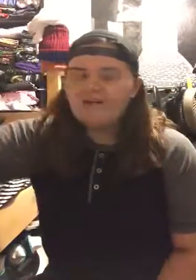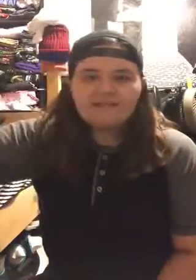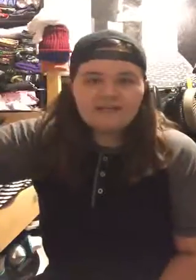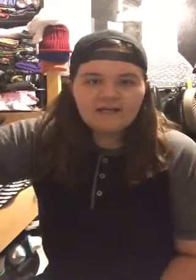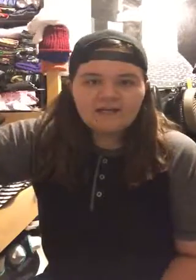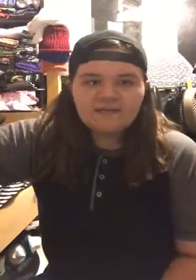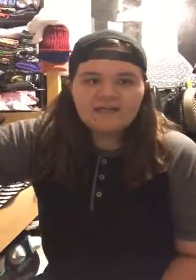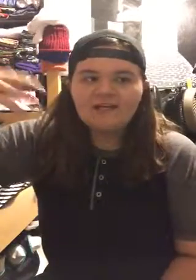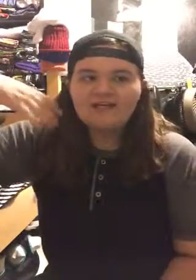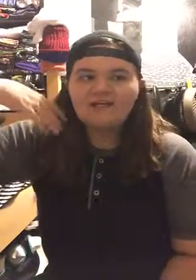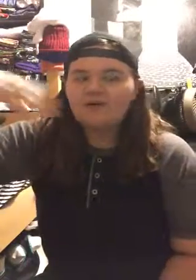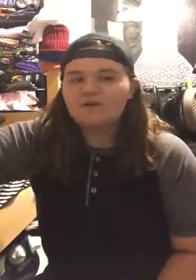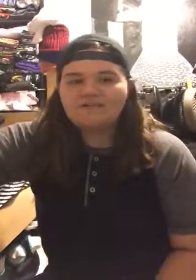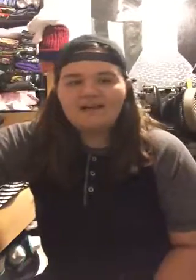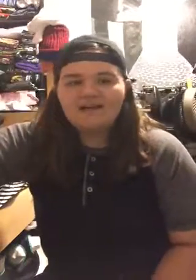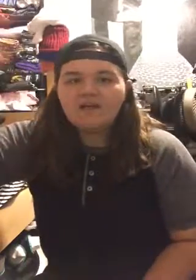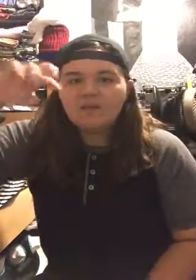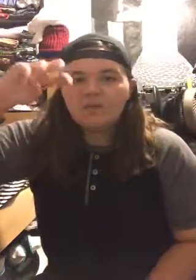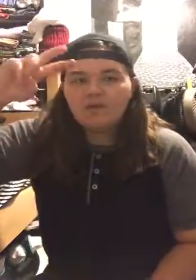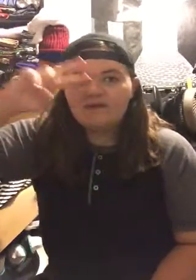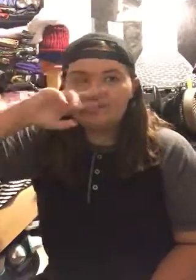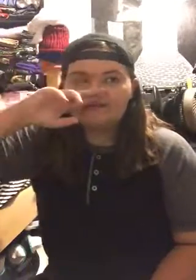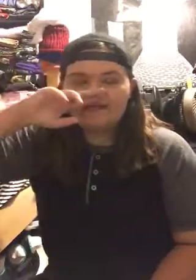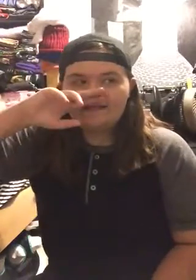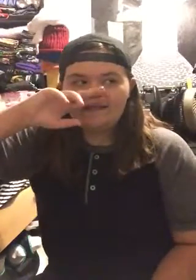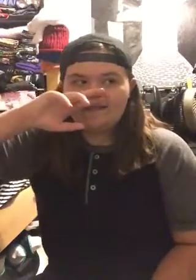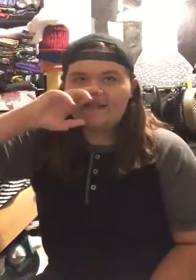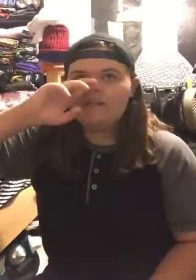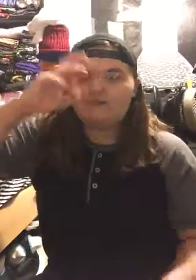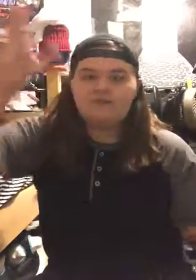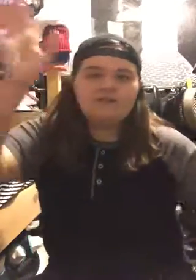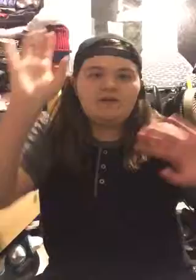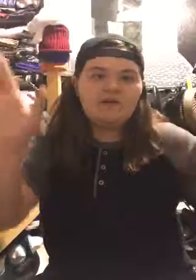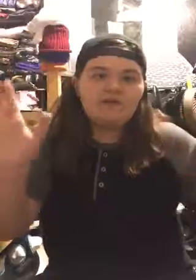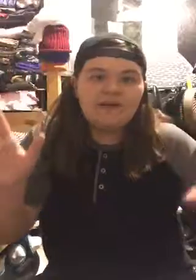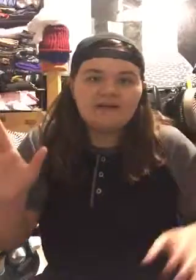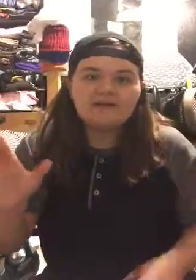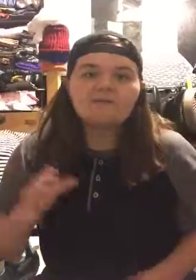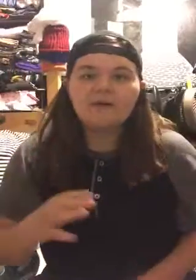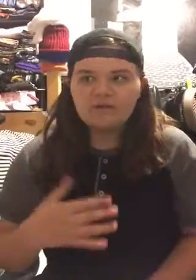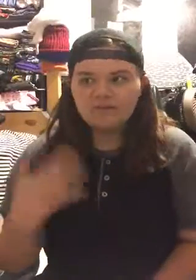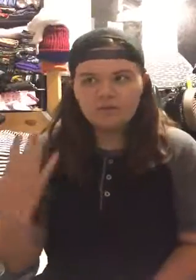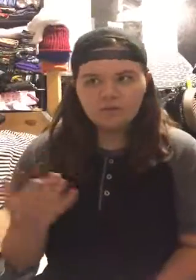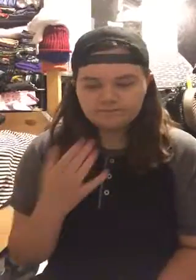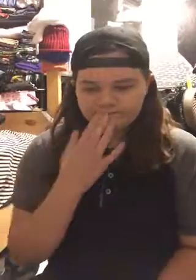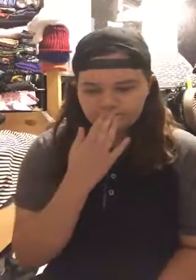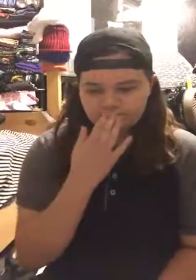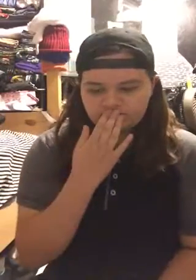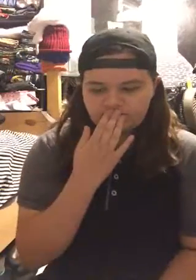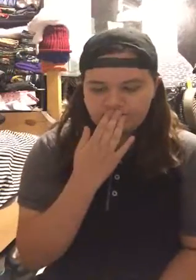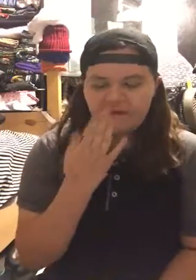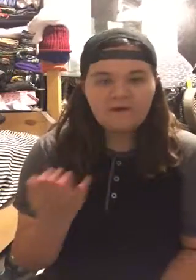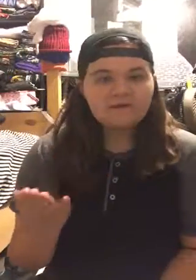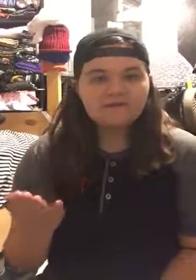of times, you know, you'll sign what the sign that you search the internet and find is, but people won't quite